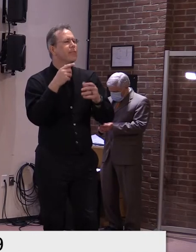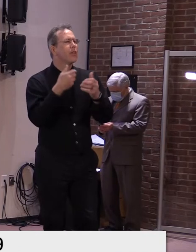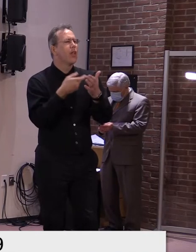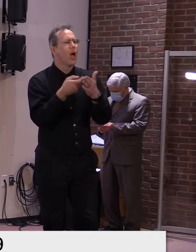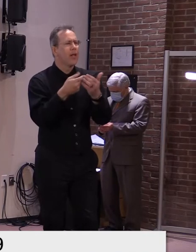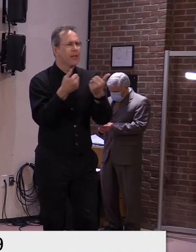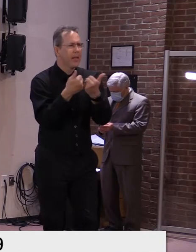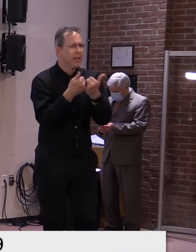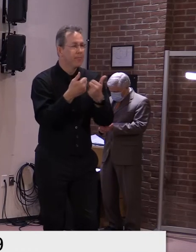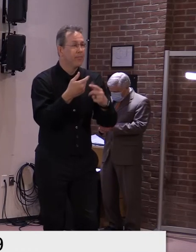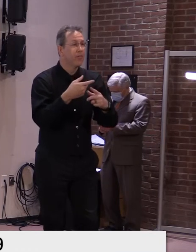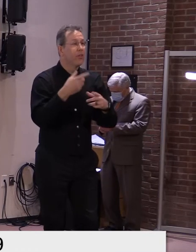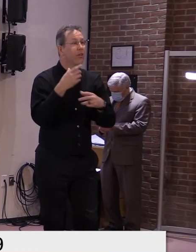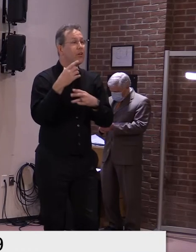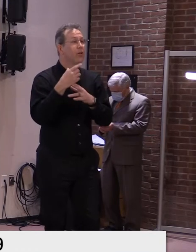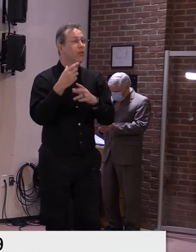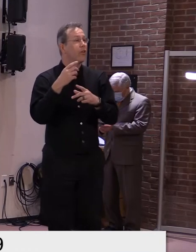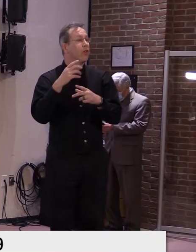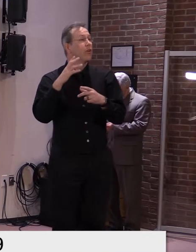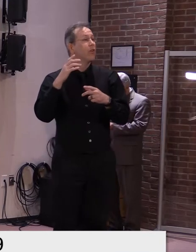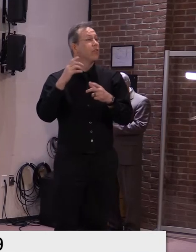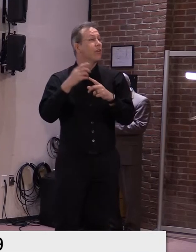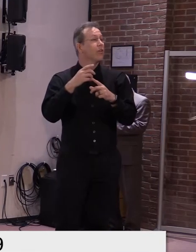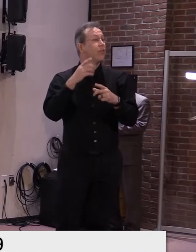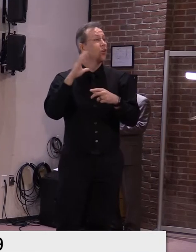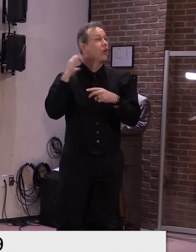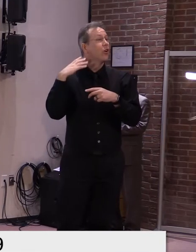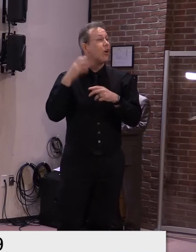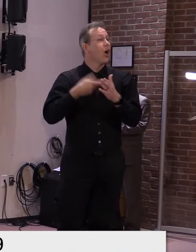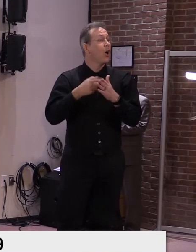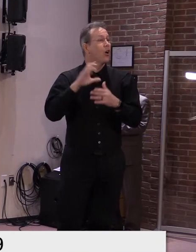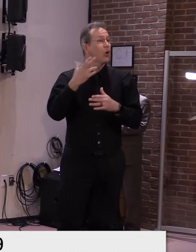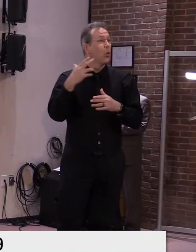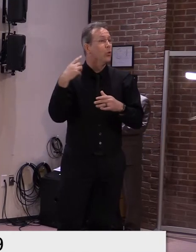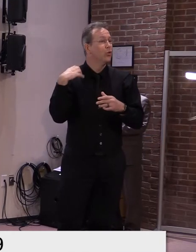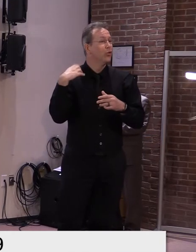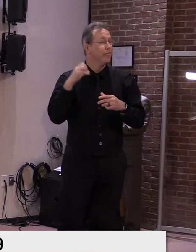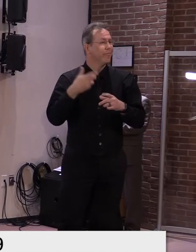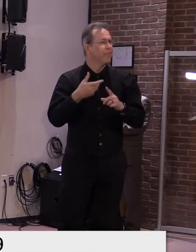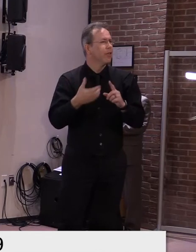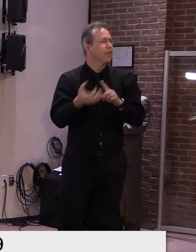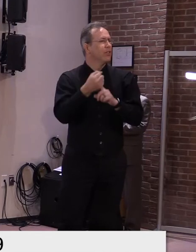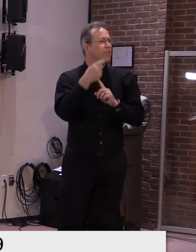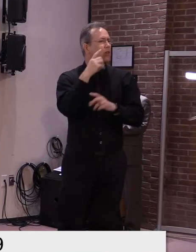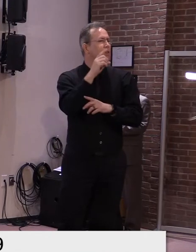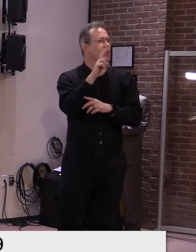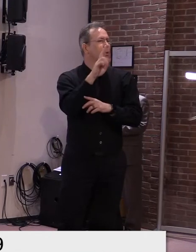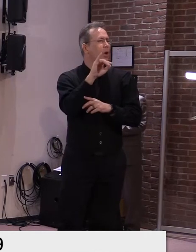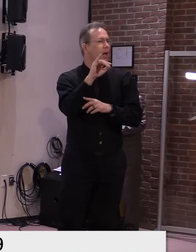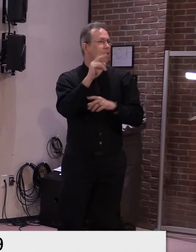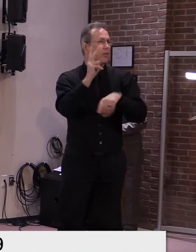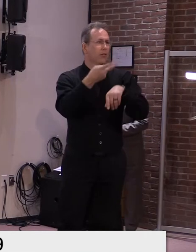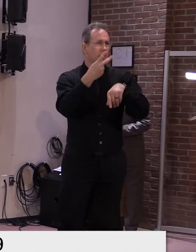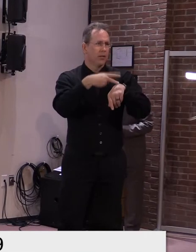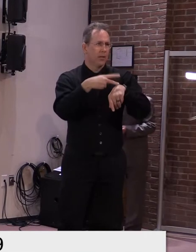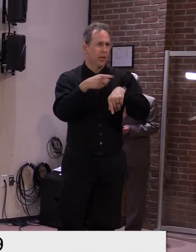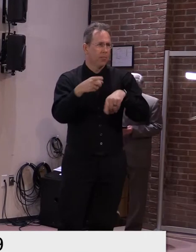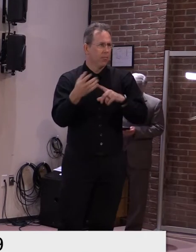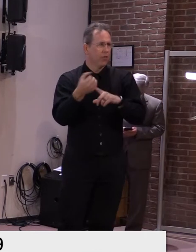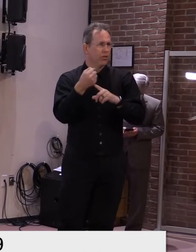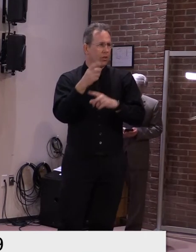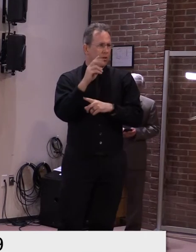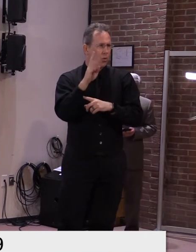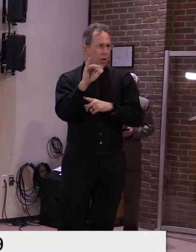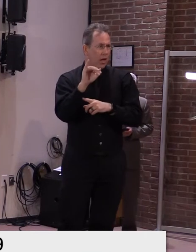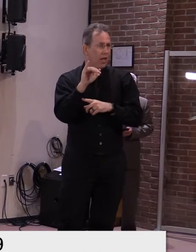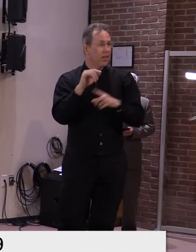DUI charge and will be appearing in court in April. But the Harwood administration still let that coach coach the championship